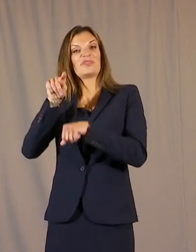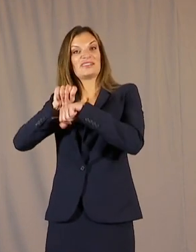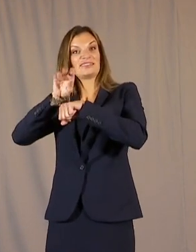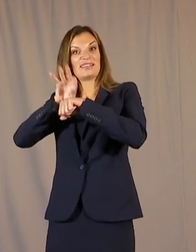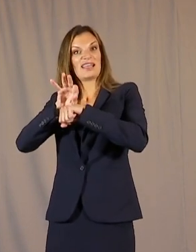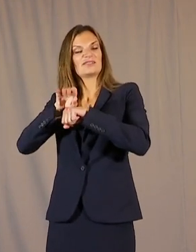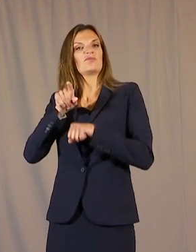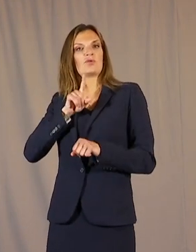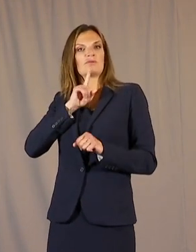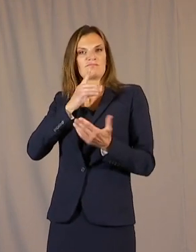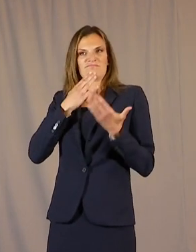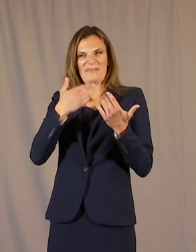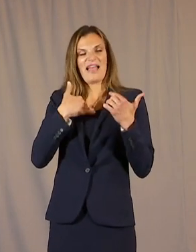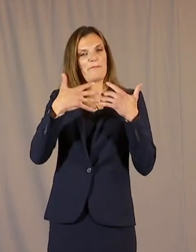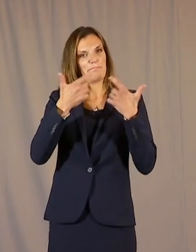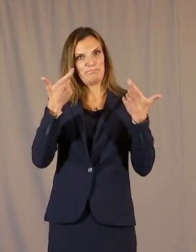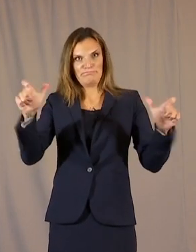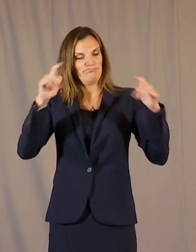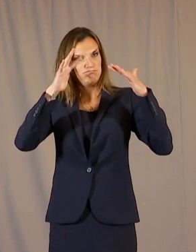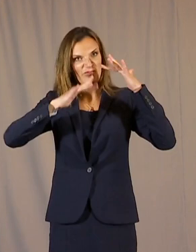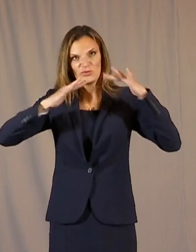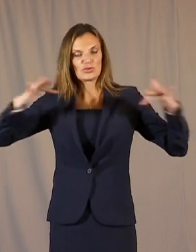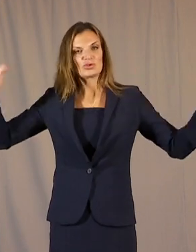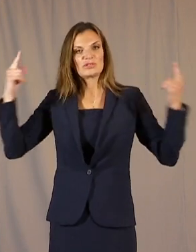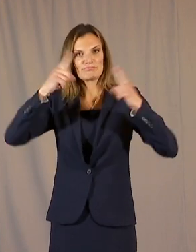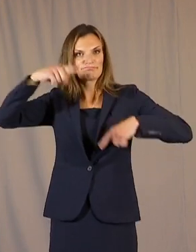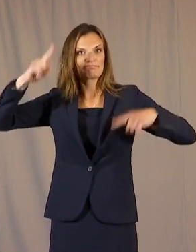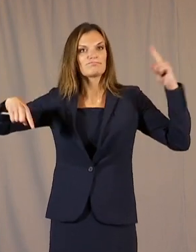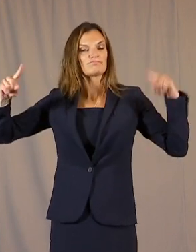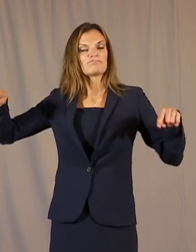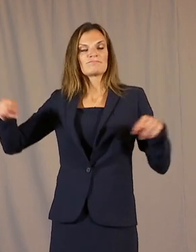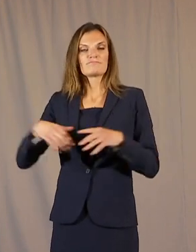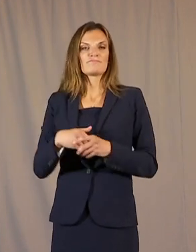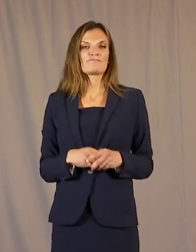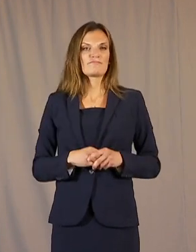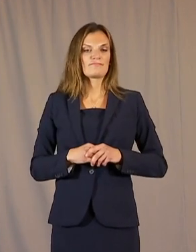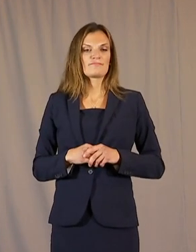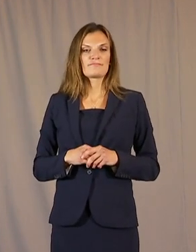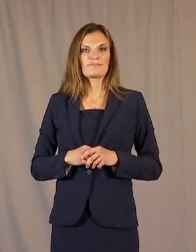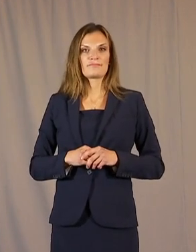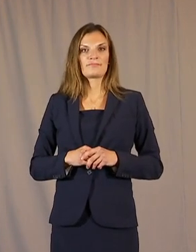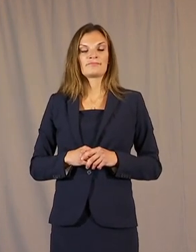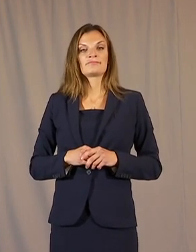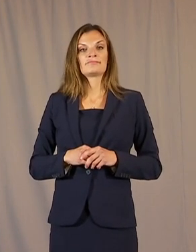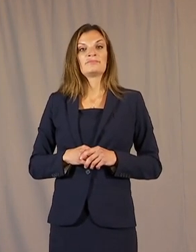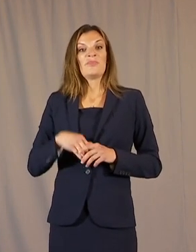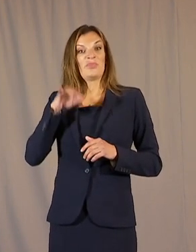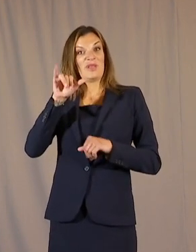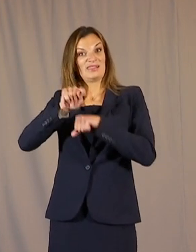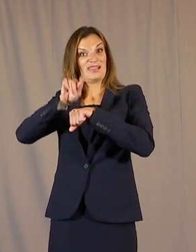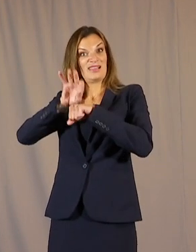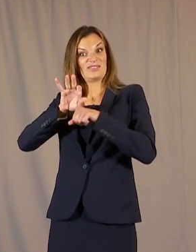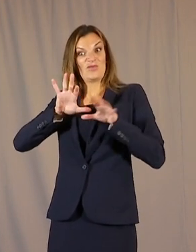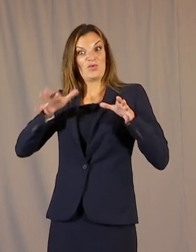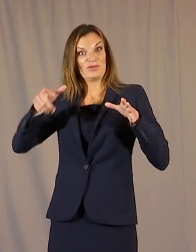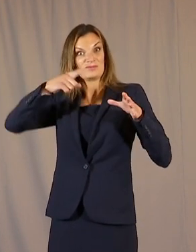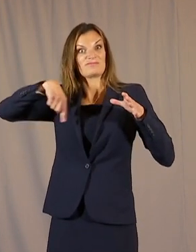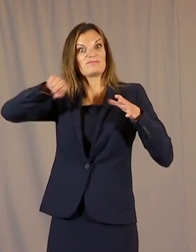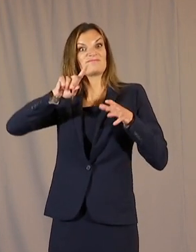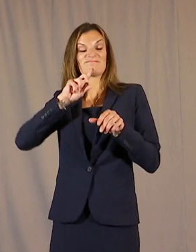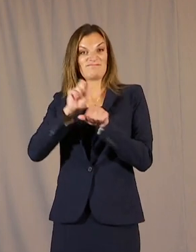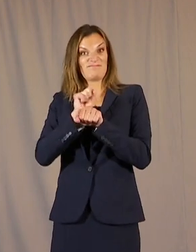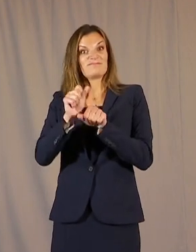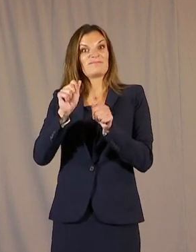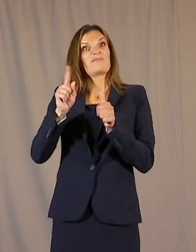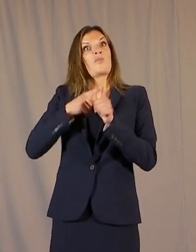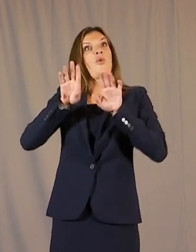working on that task force and supporting the task force effort. And their commitment to initially meet on a weekly